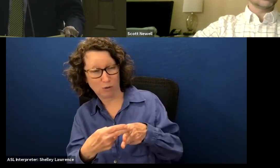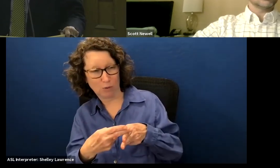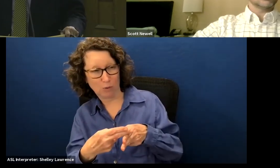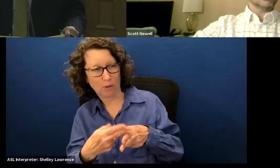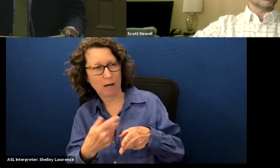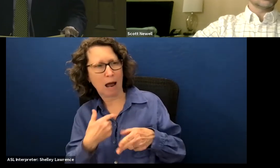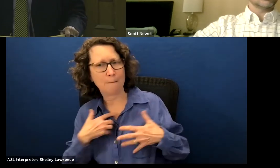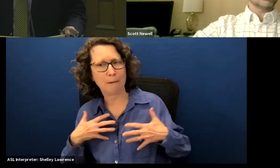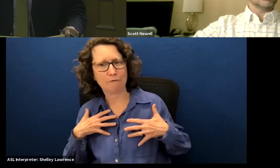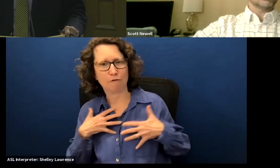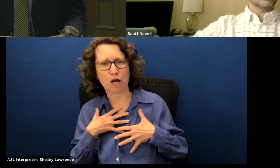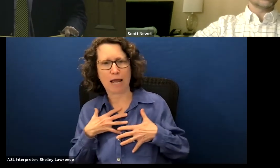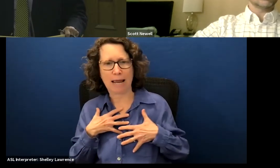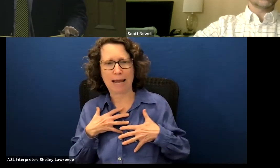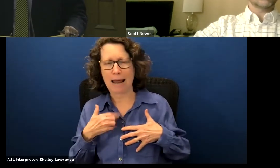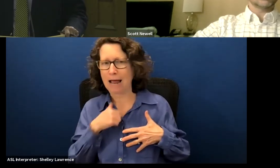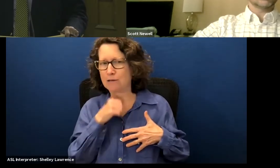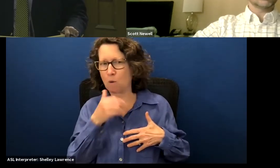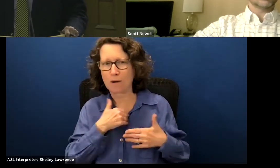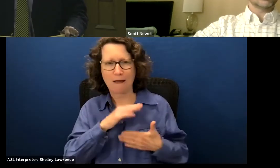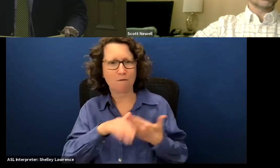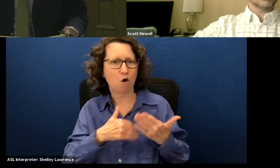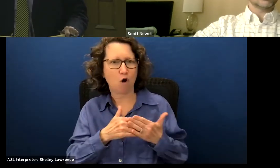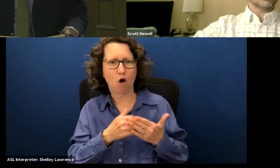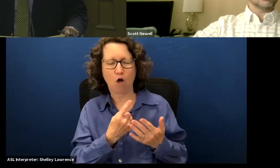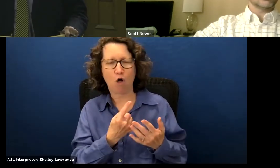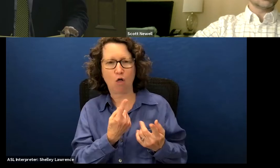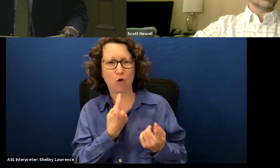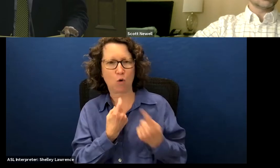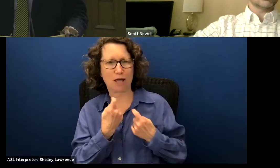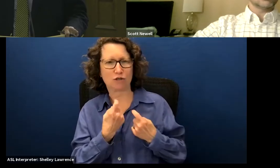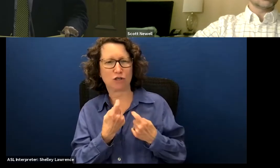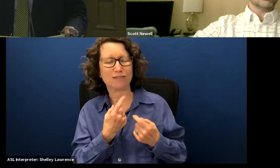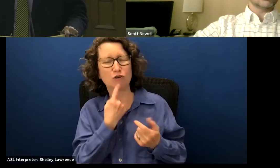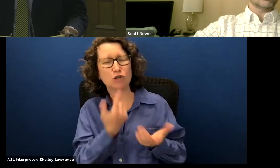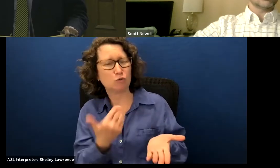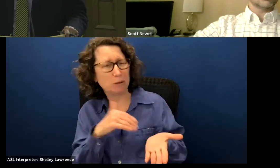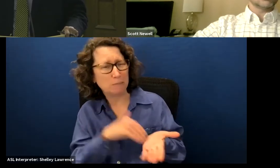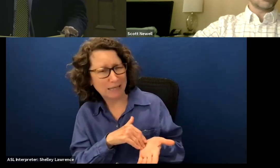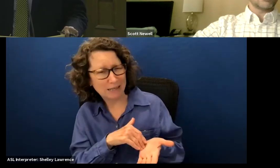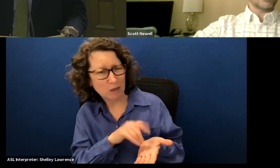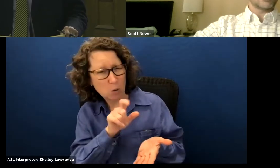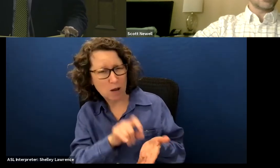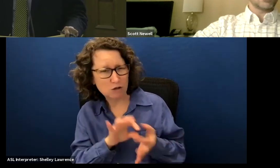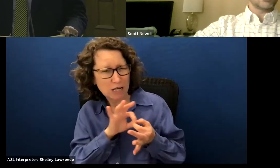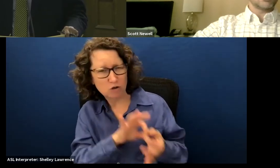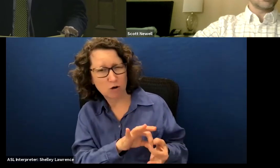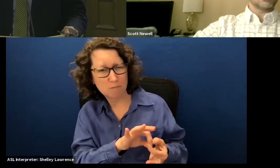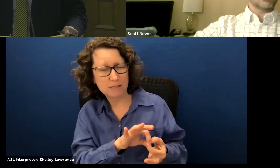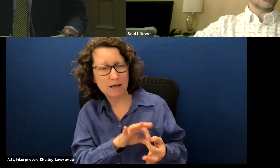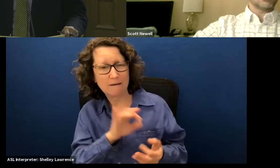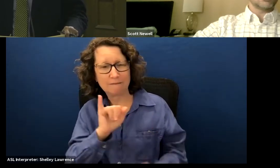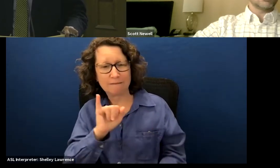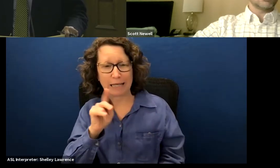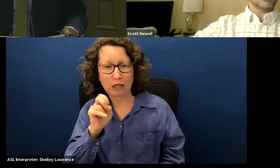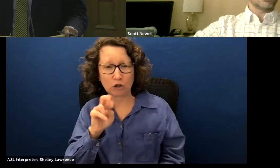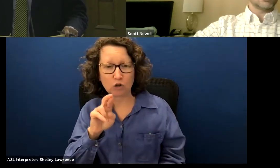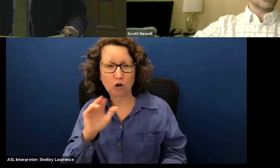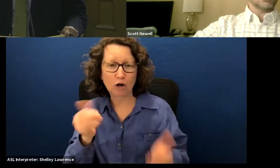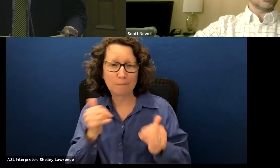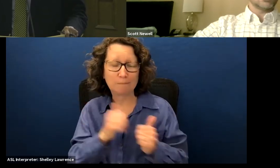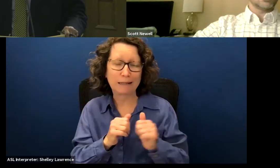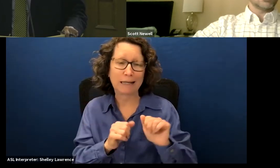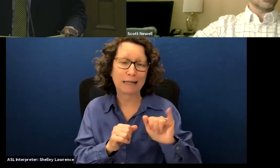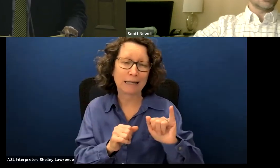I'm afraid I don't have all the question. Would you mind repeating it in terms of inter versus